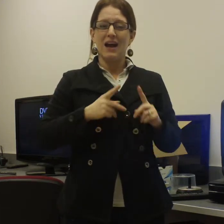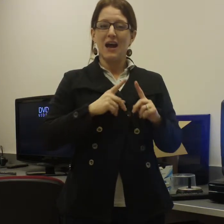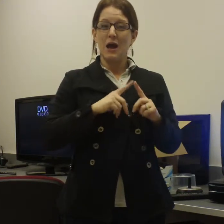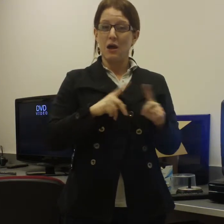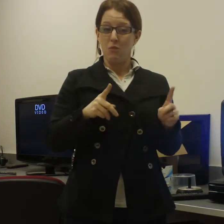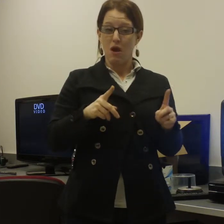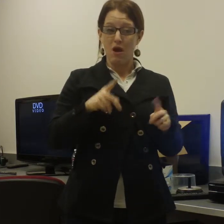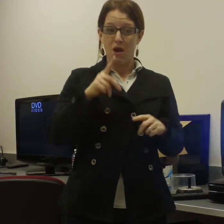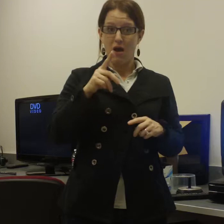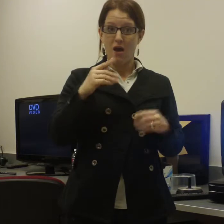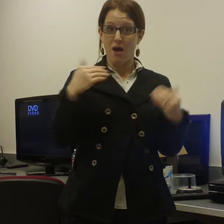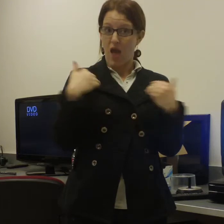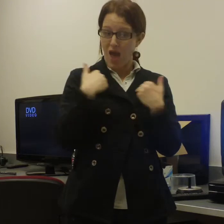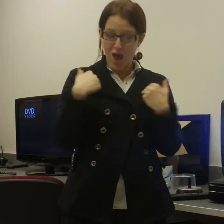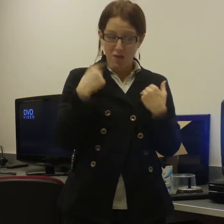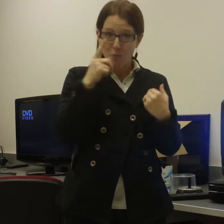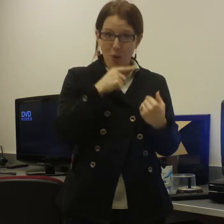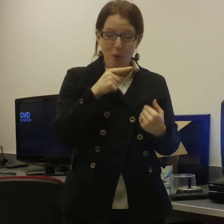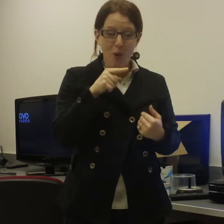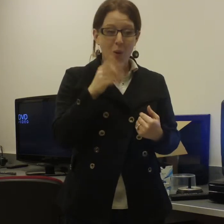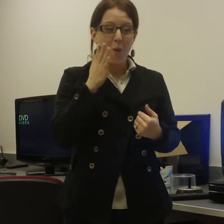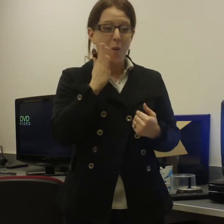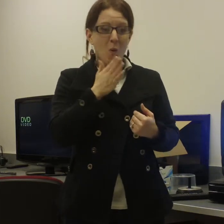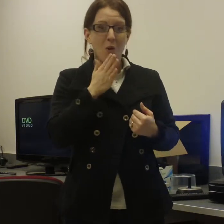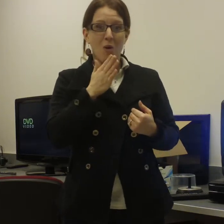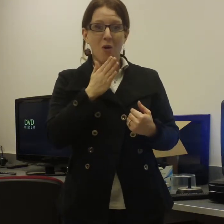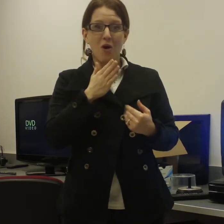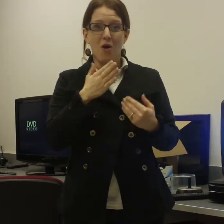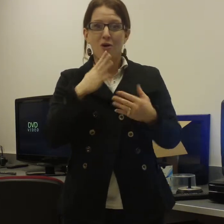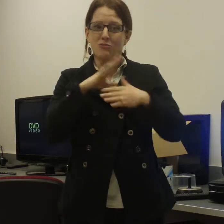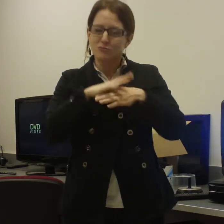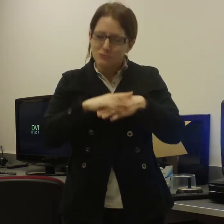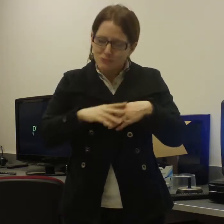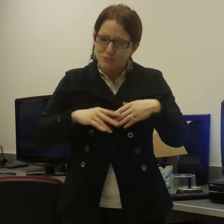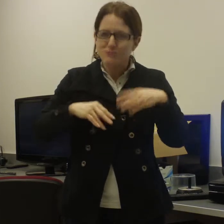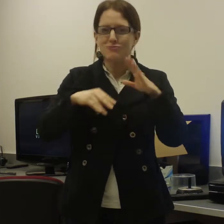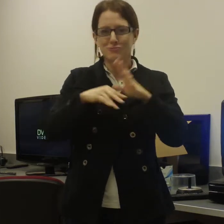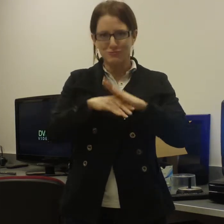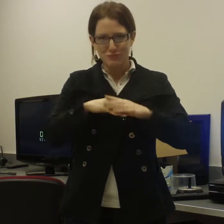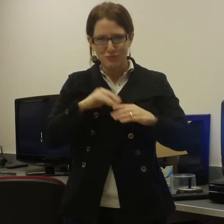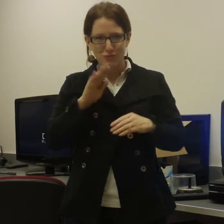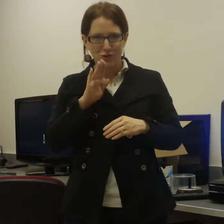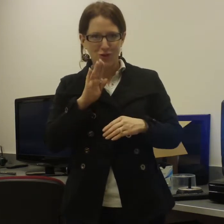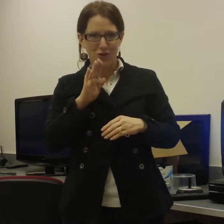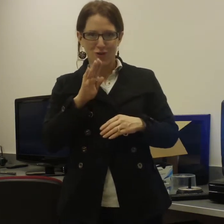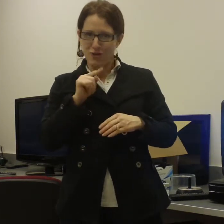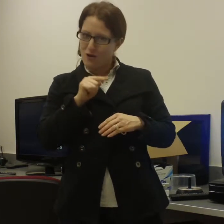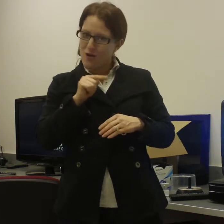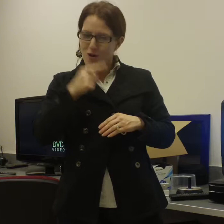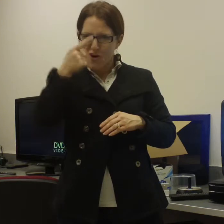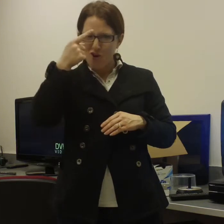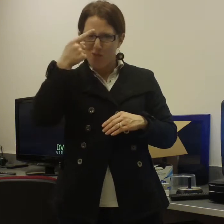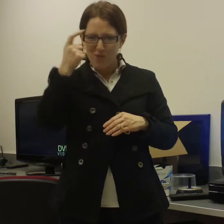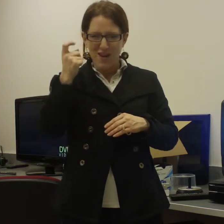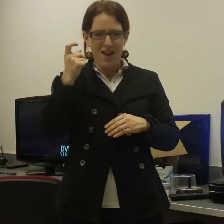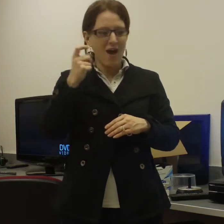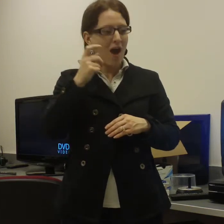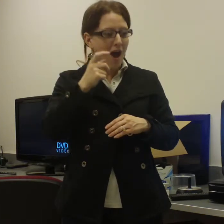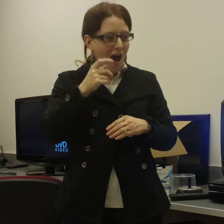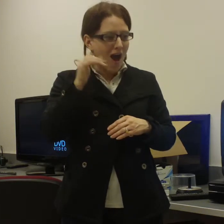her down very quickly and start to soothe her. All right, because again, it was that whole idea of the remembering of the